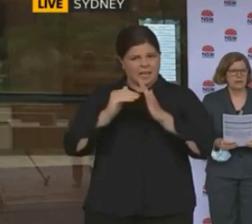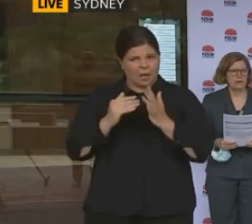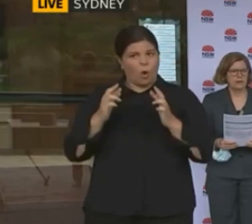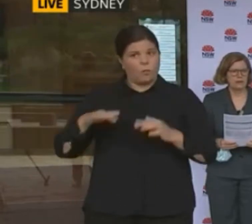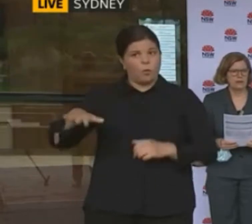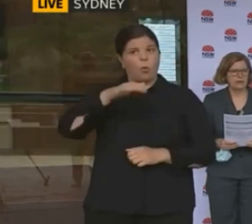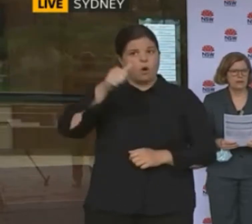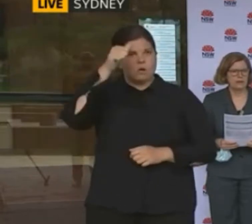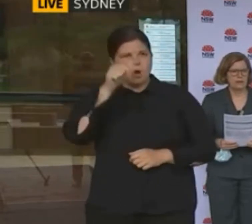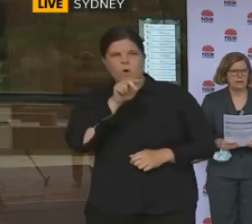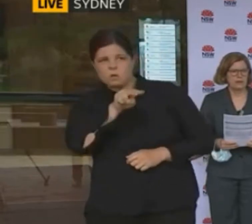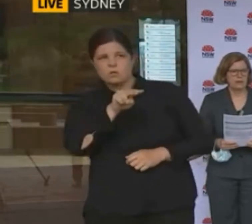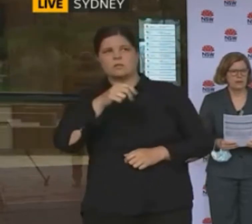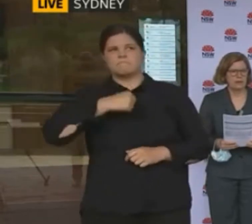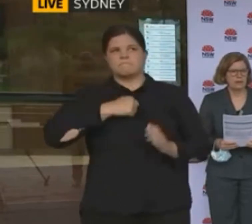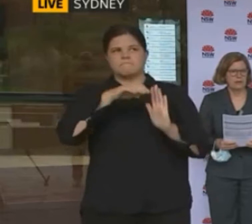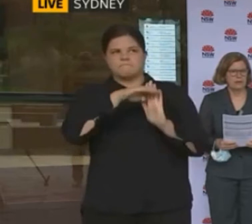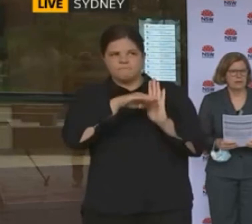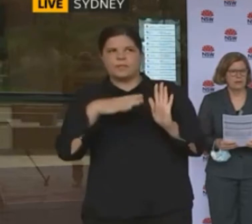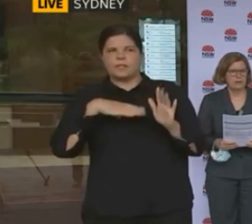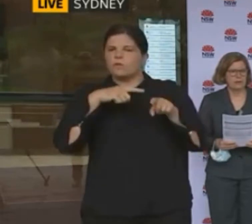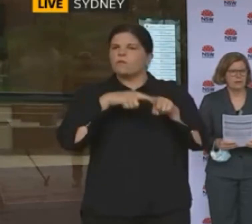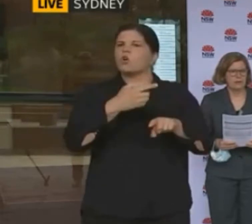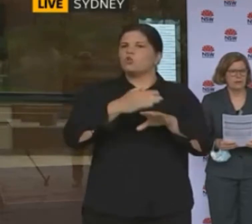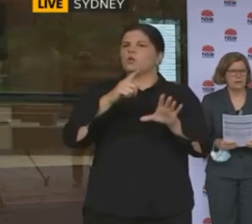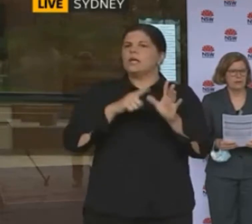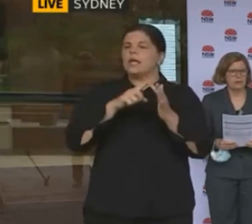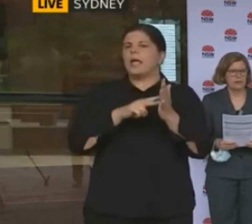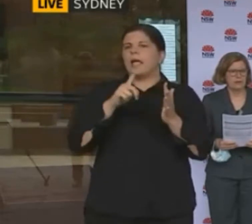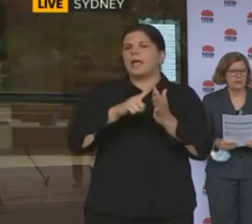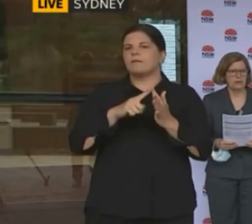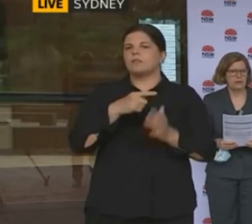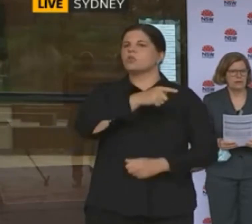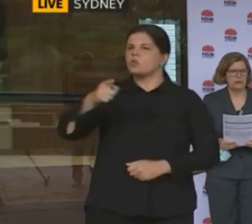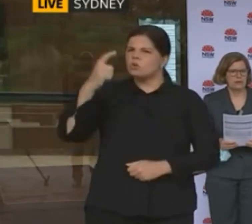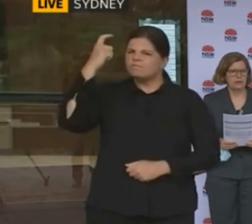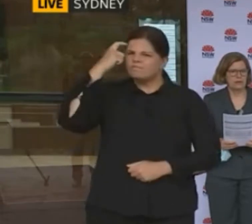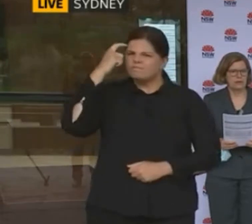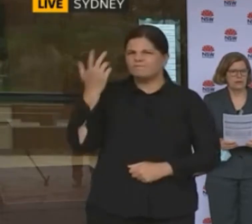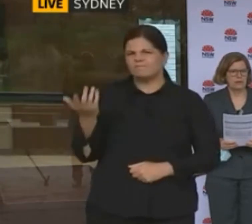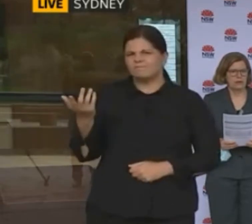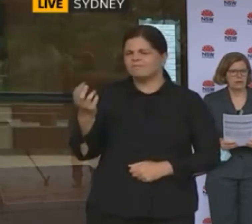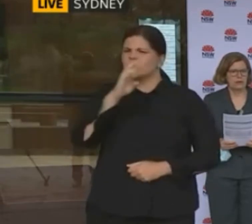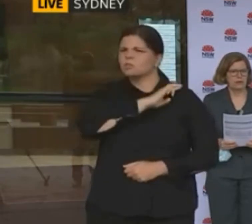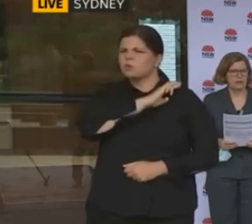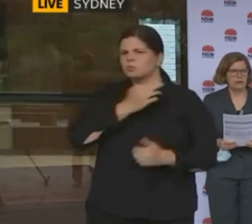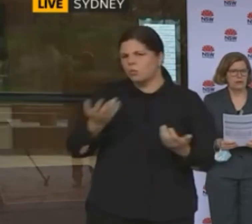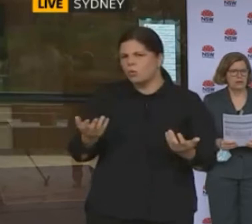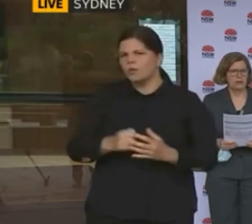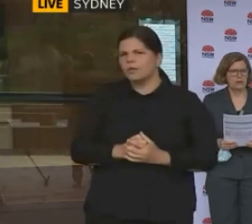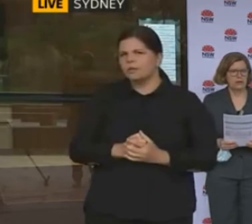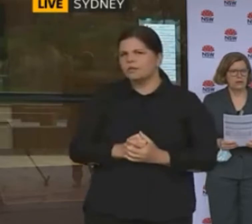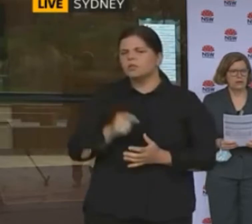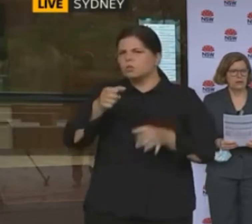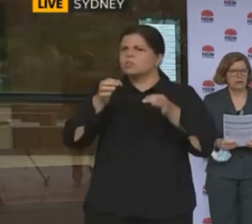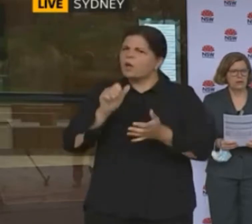what our expectations are. So I just ask everybody to also exercise good personal responsibility and good common sense. And